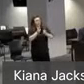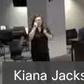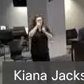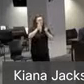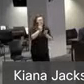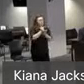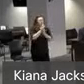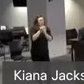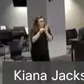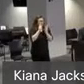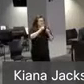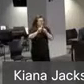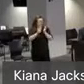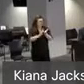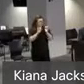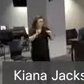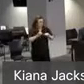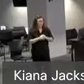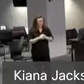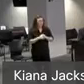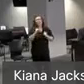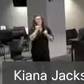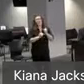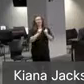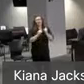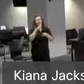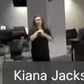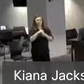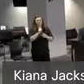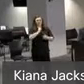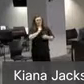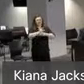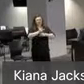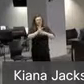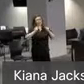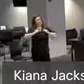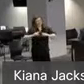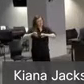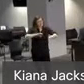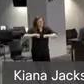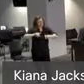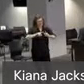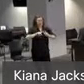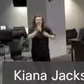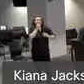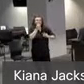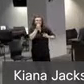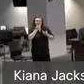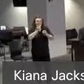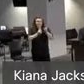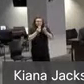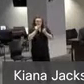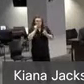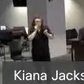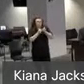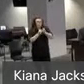And finally, self-care education, and this includes physical activity support, diet and nutrition support, fall prevention, among